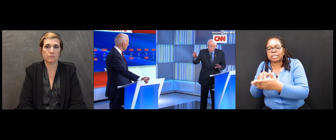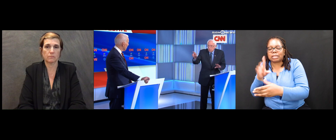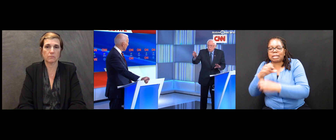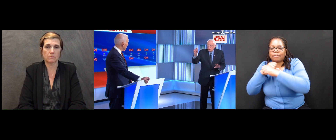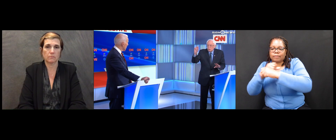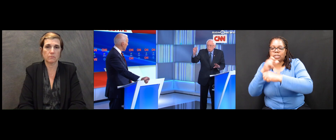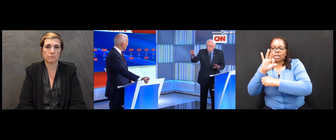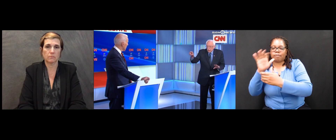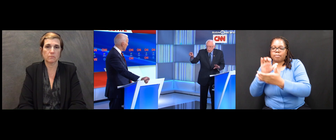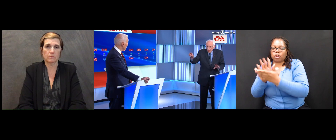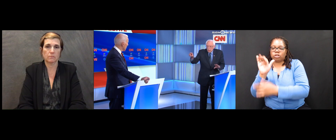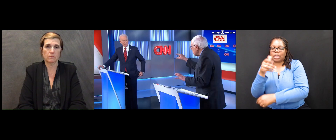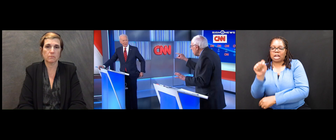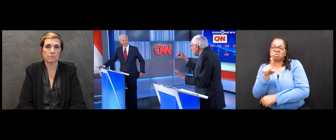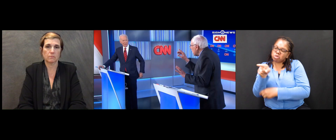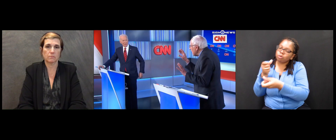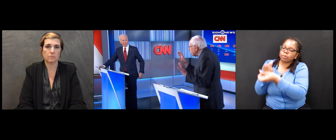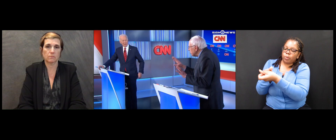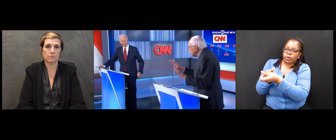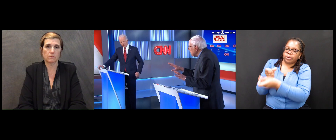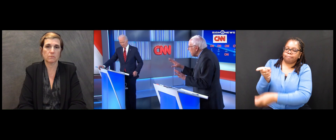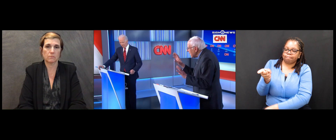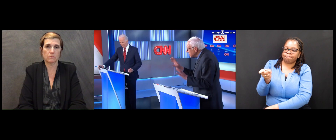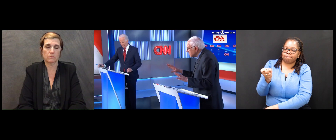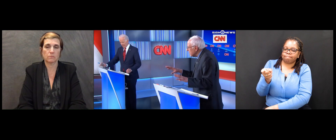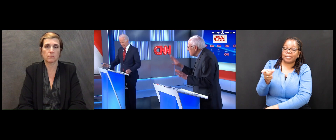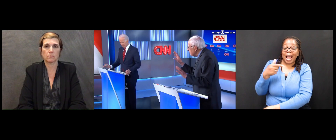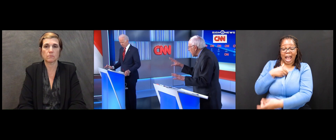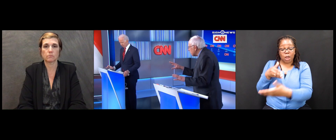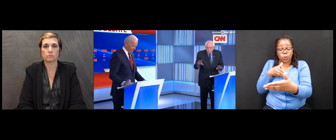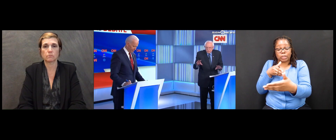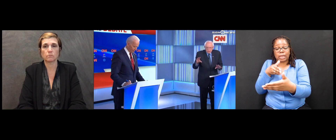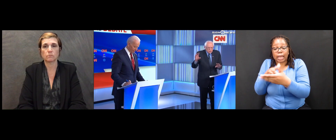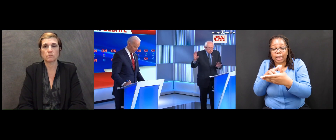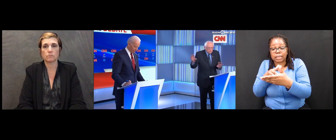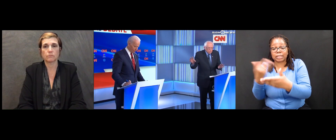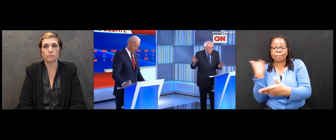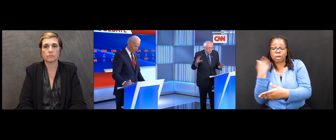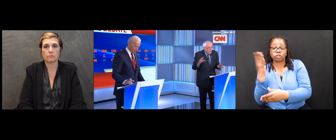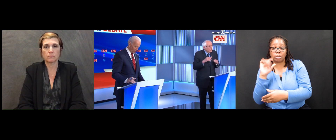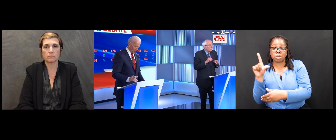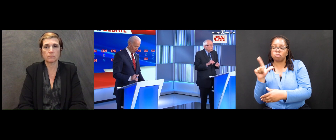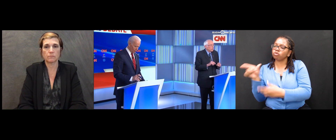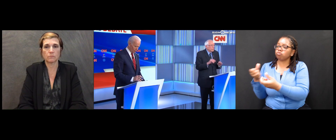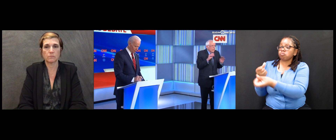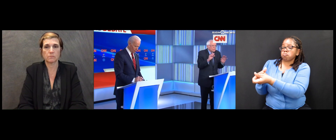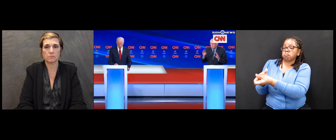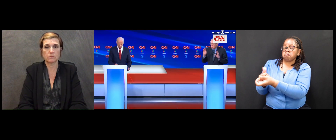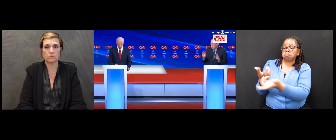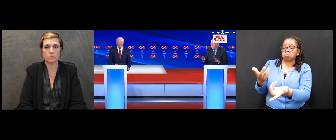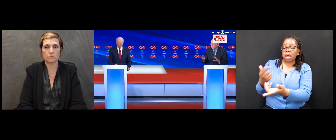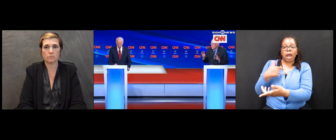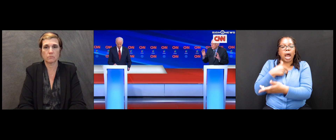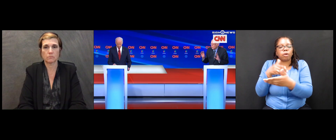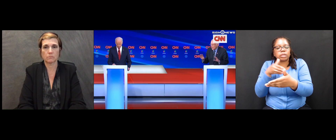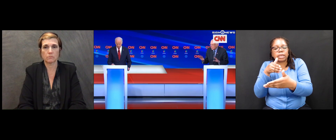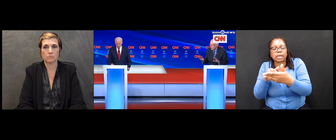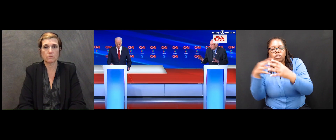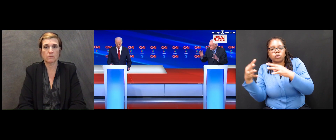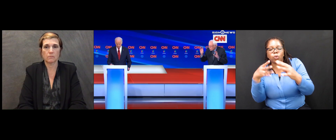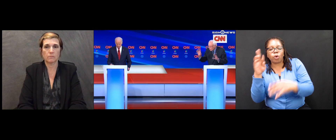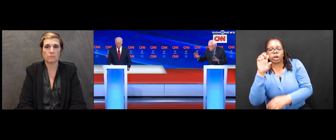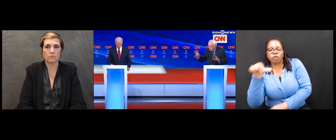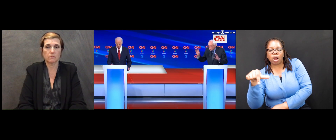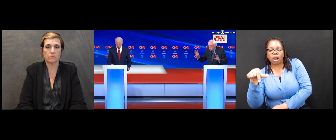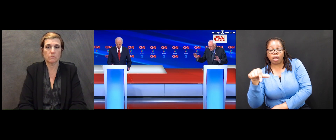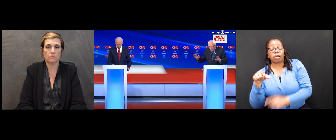You voted for it. I voted against the bankruptcy bill. You voted for it. I voted against the war in Iraq,